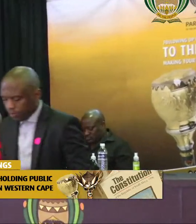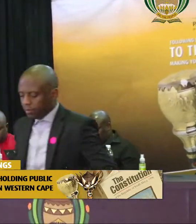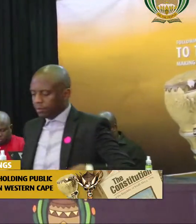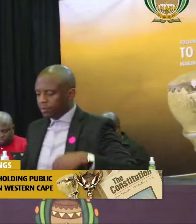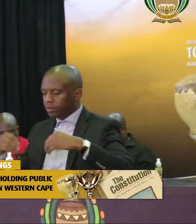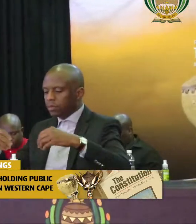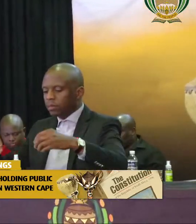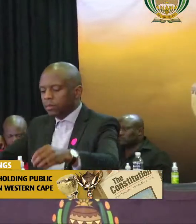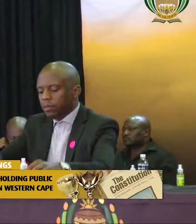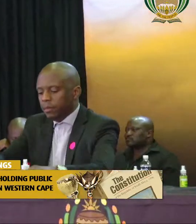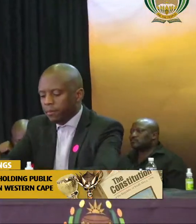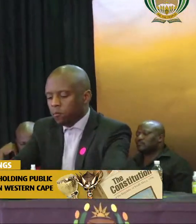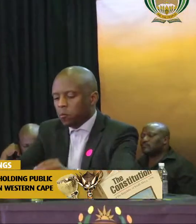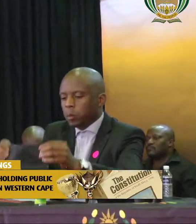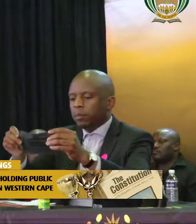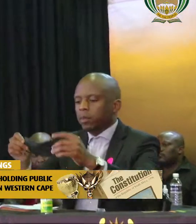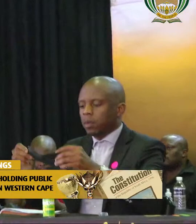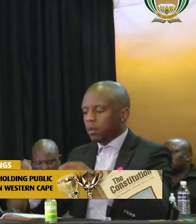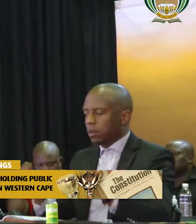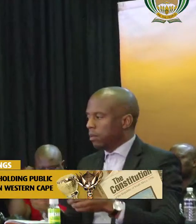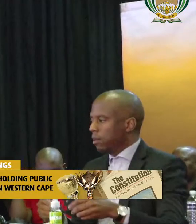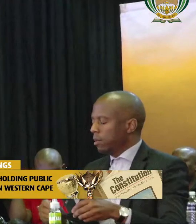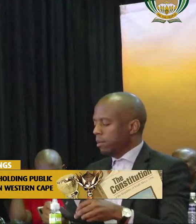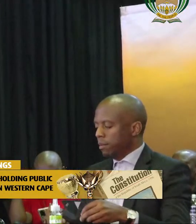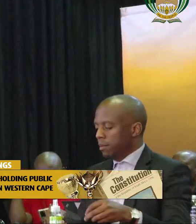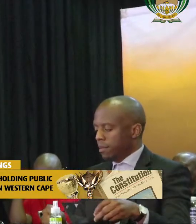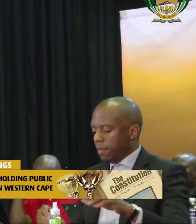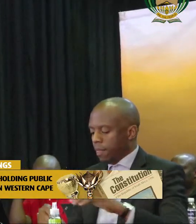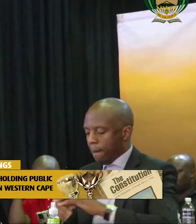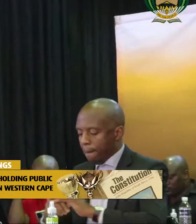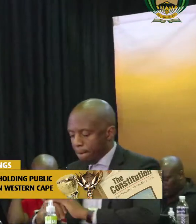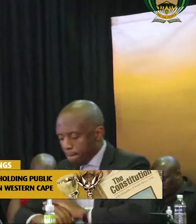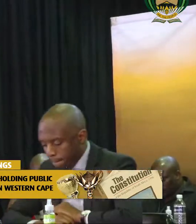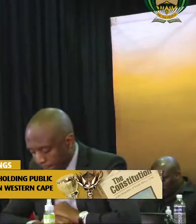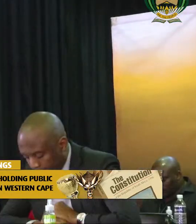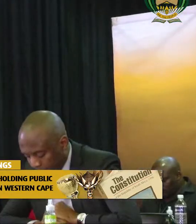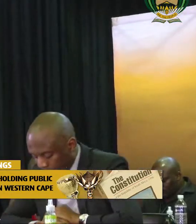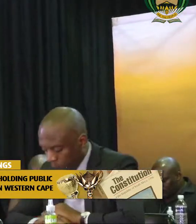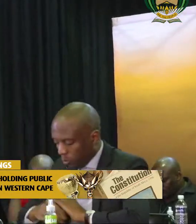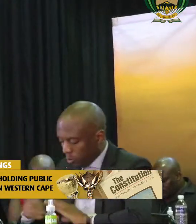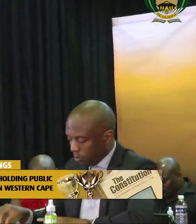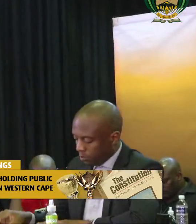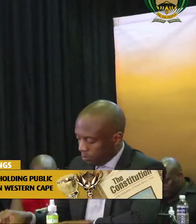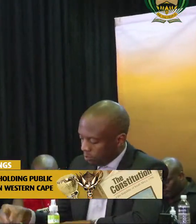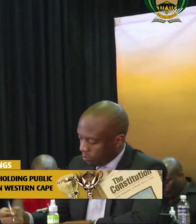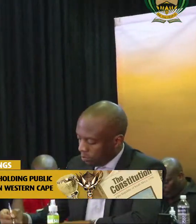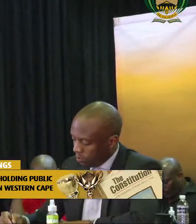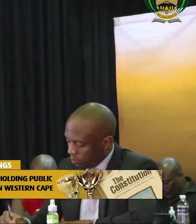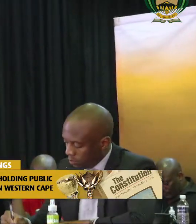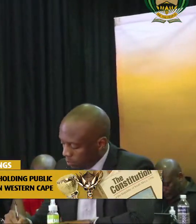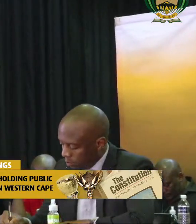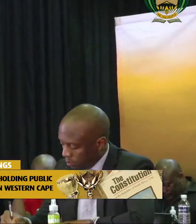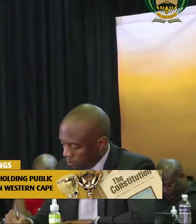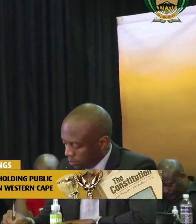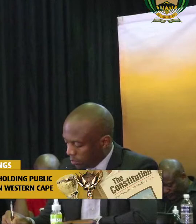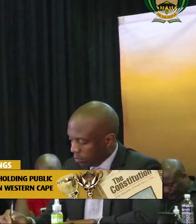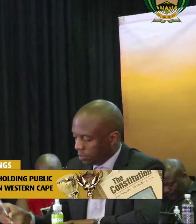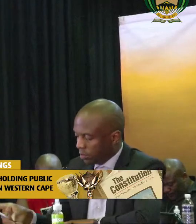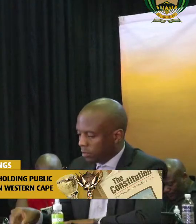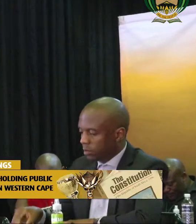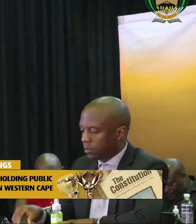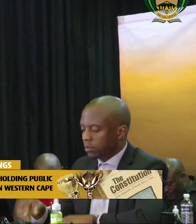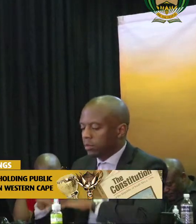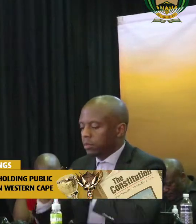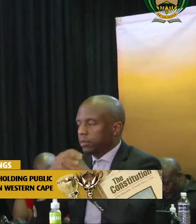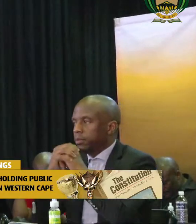Thank you, Chairperson. So, Chairperson has thanked you all, and really this is such an important